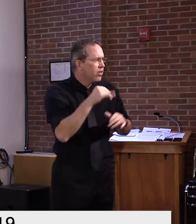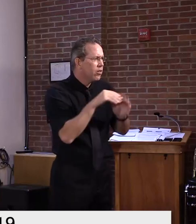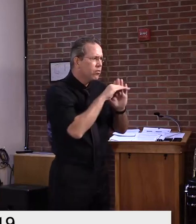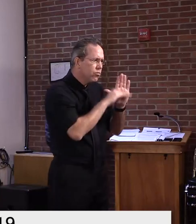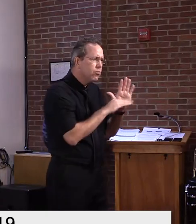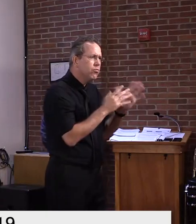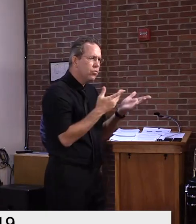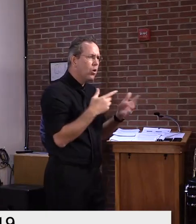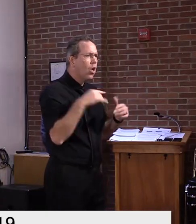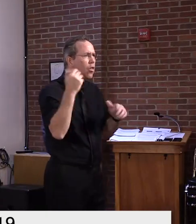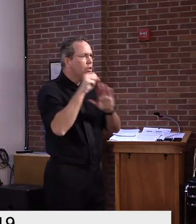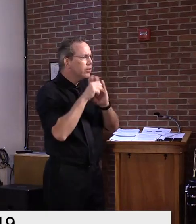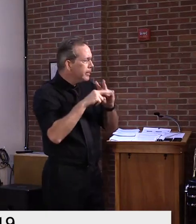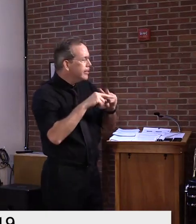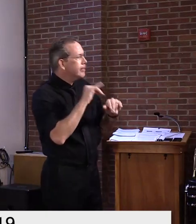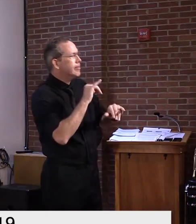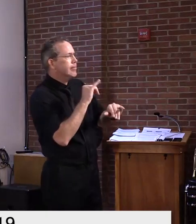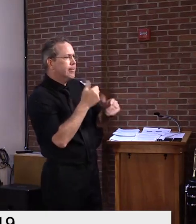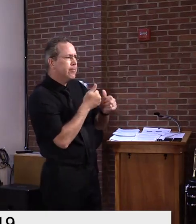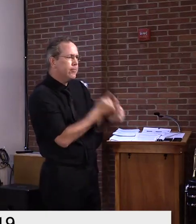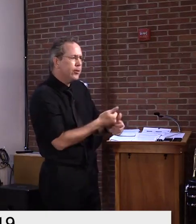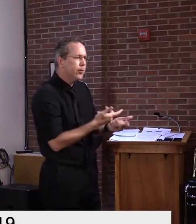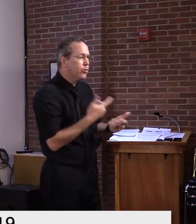I don't want to understate that.